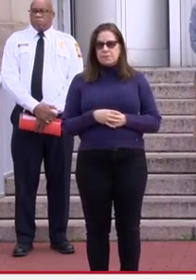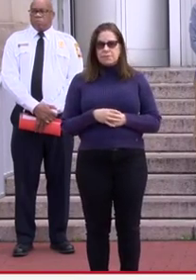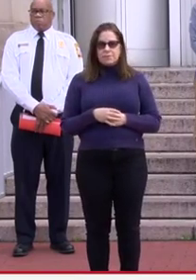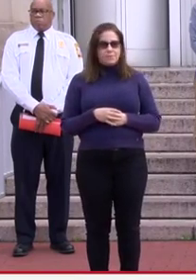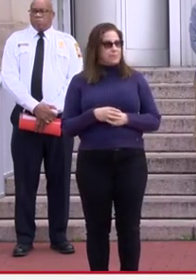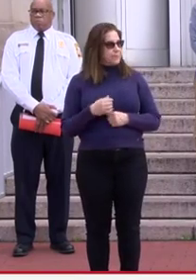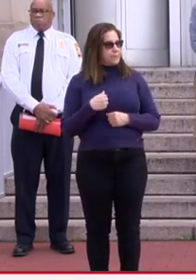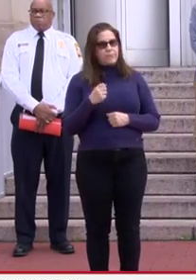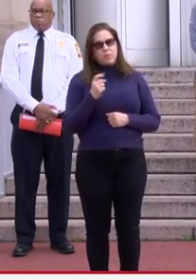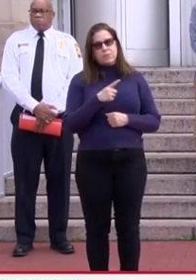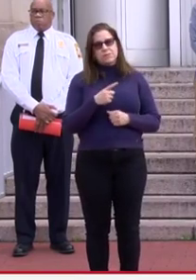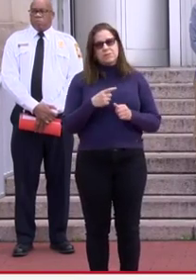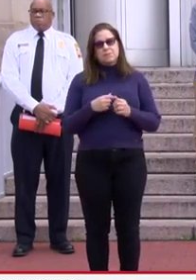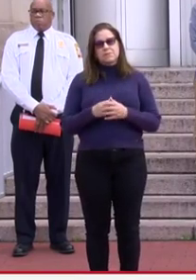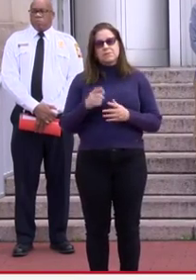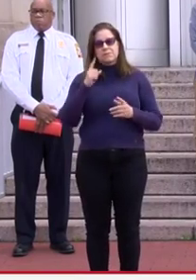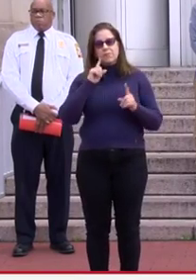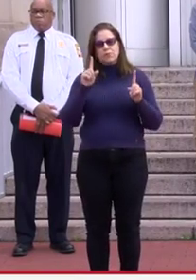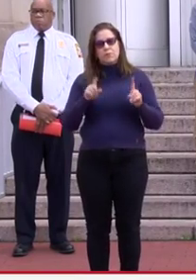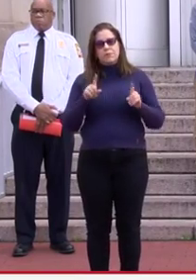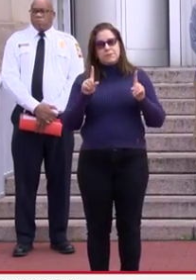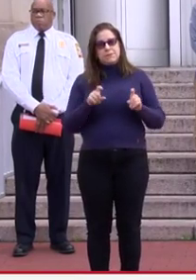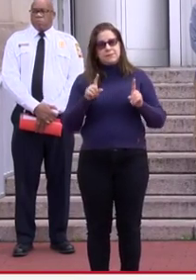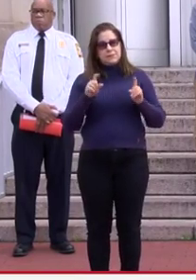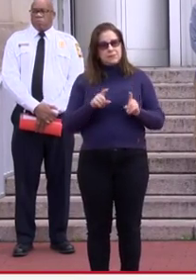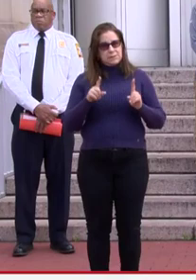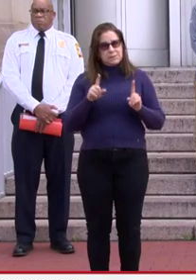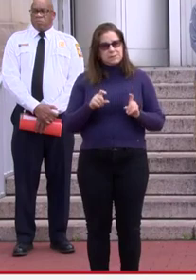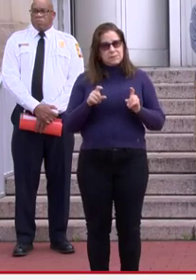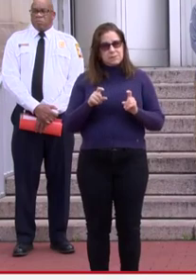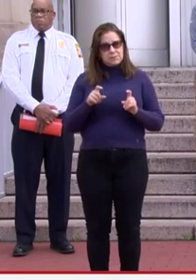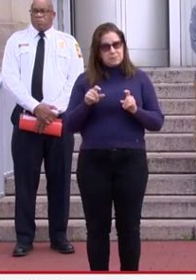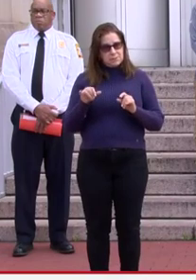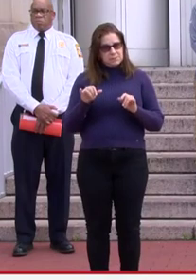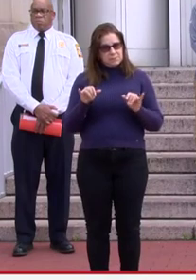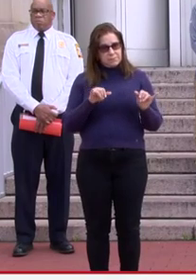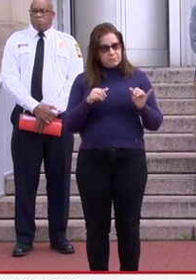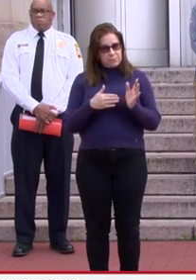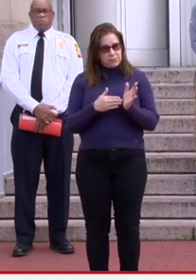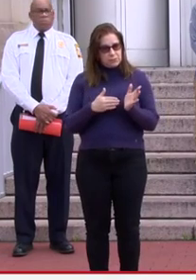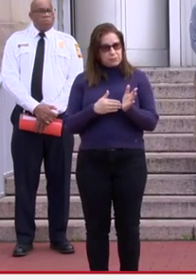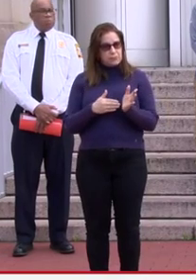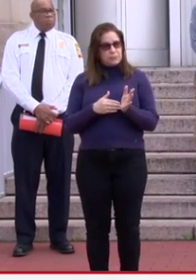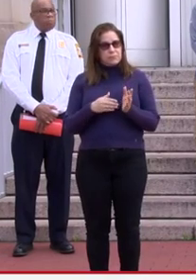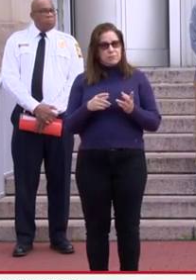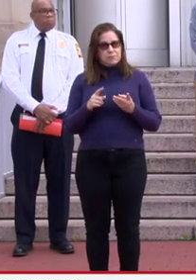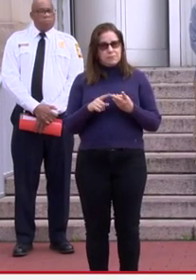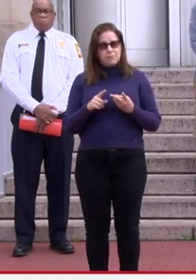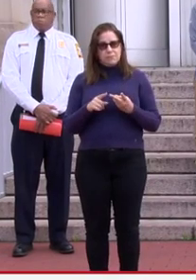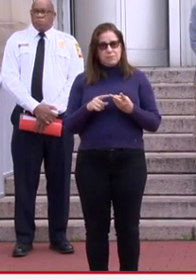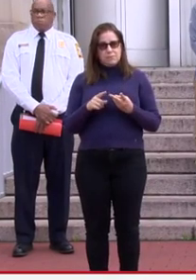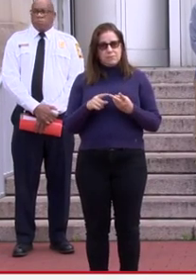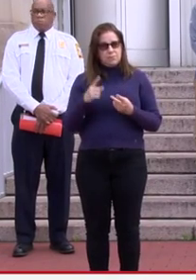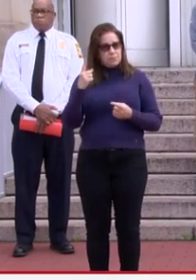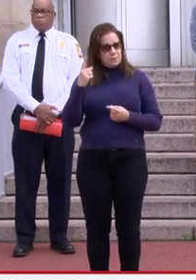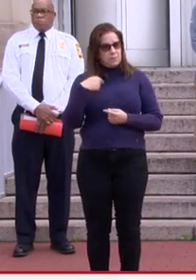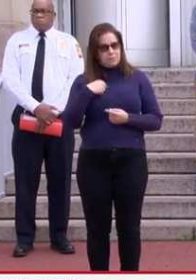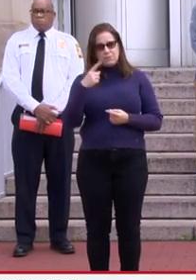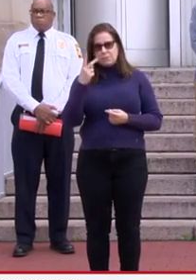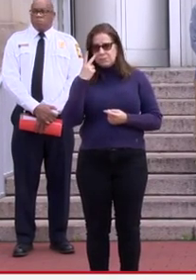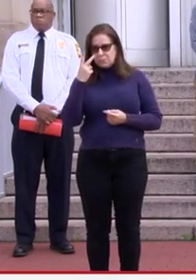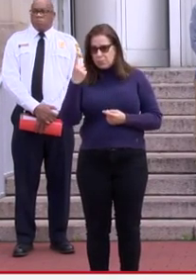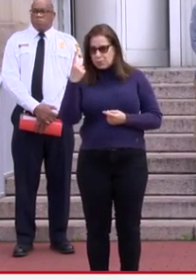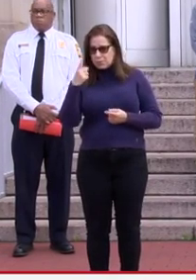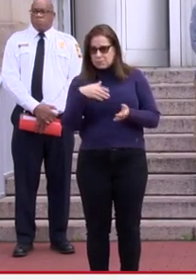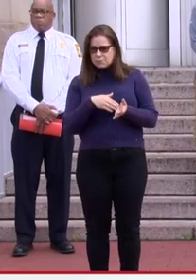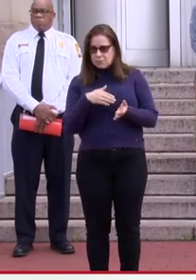for testing, so I assume that also applies for doctors. I'm thinking about UMC now. One doctor tested positive. Are any tests